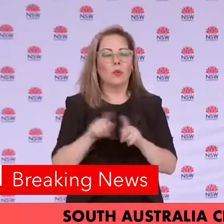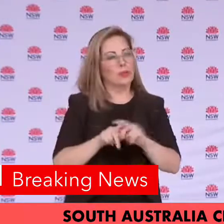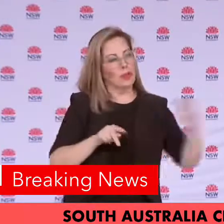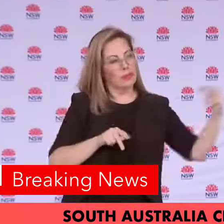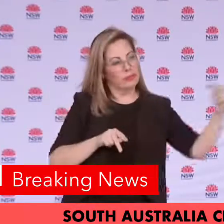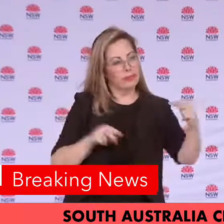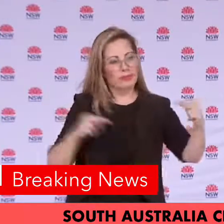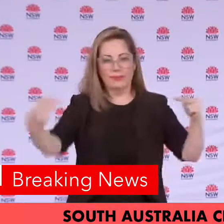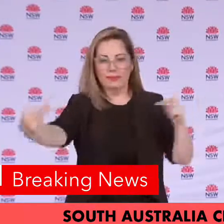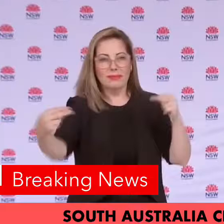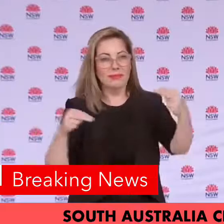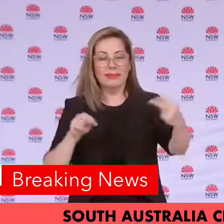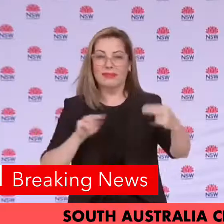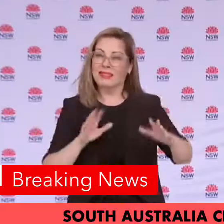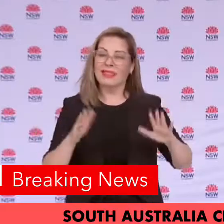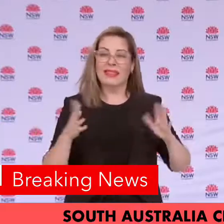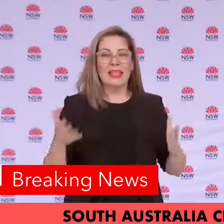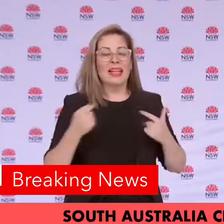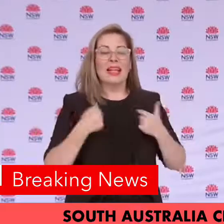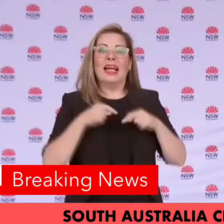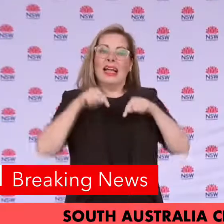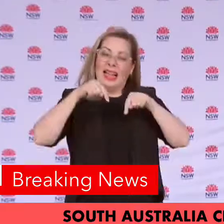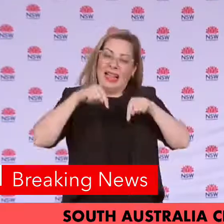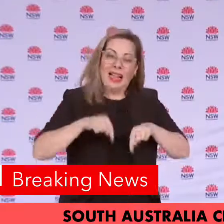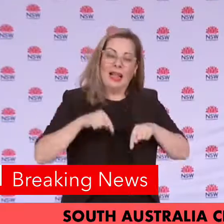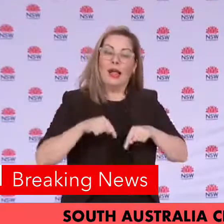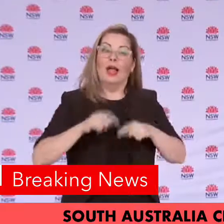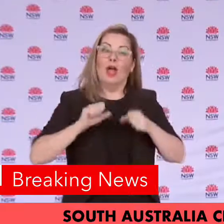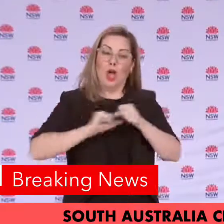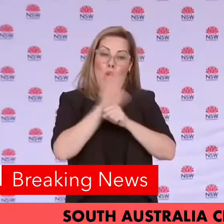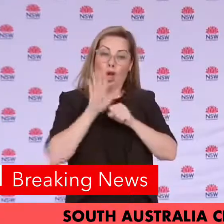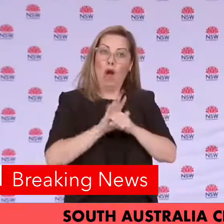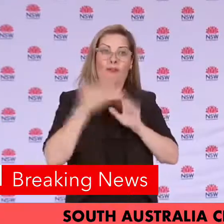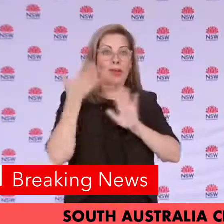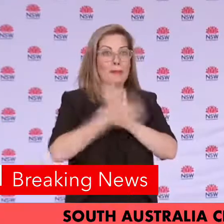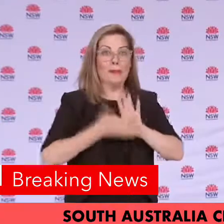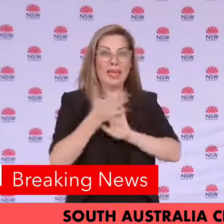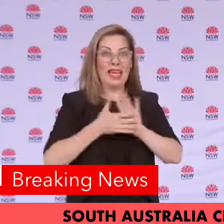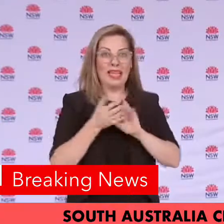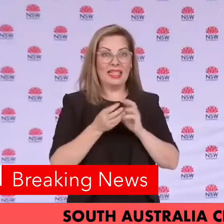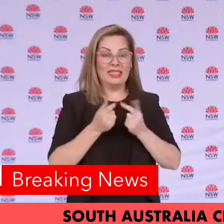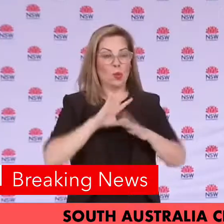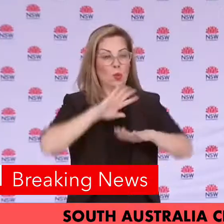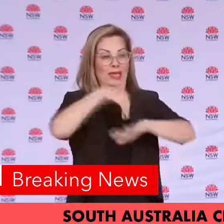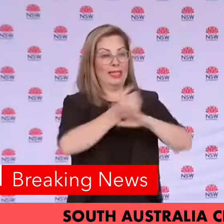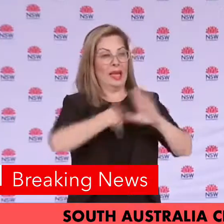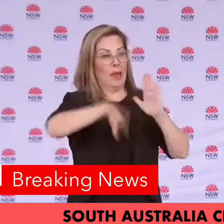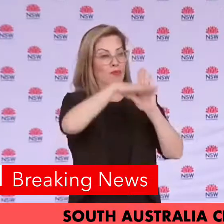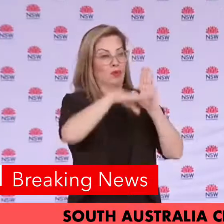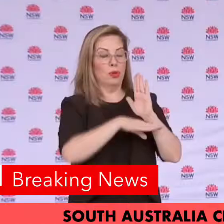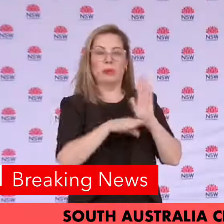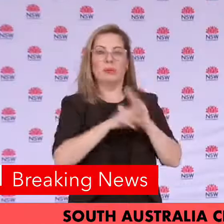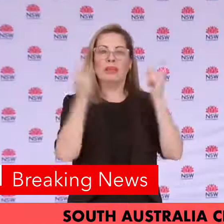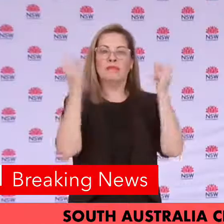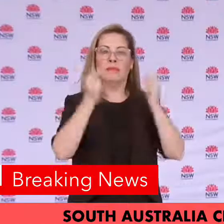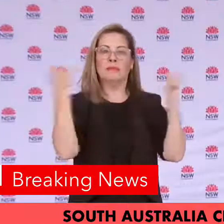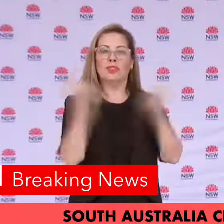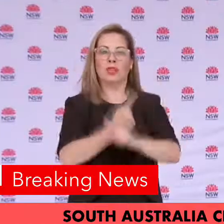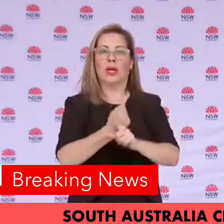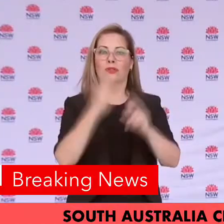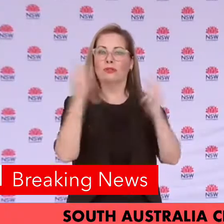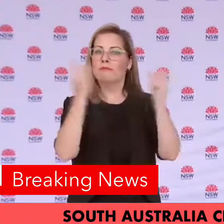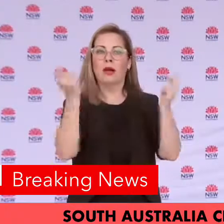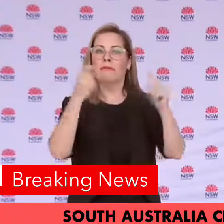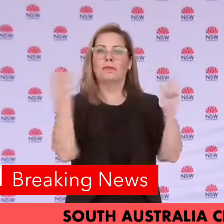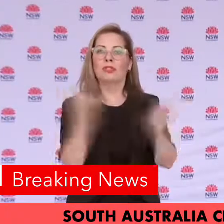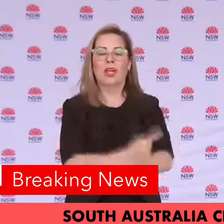during a pandemic, things evolve by the hour, things evolve by the day, and we will base our decision on that best information